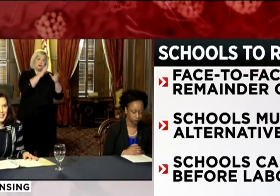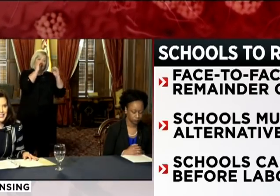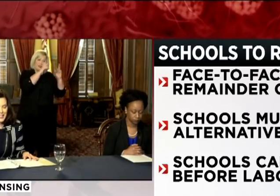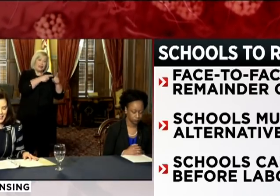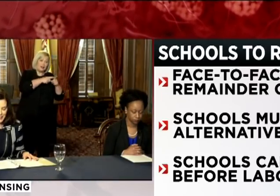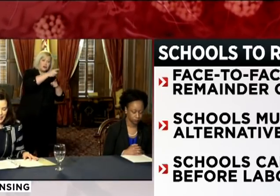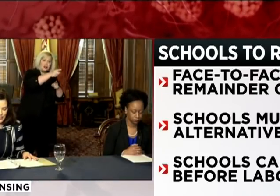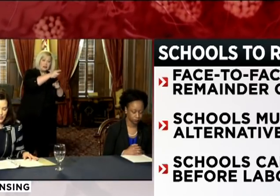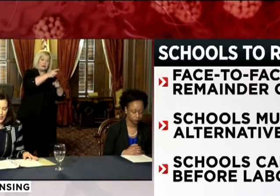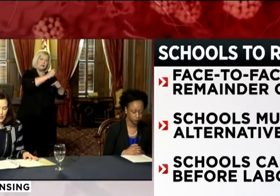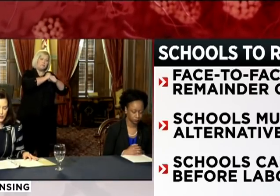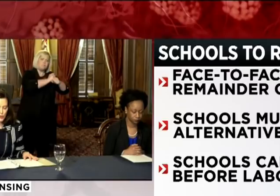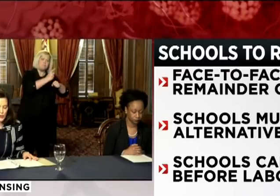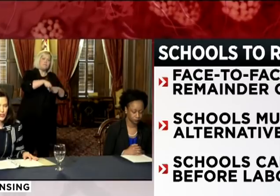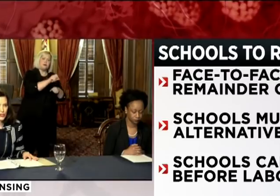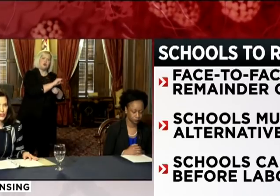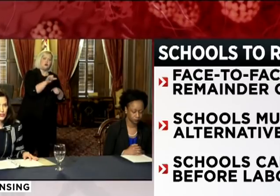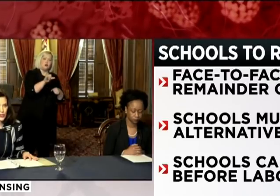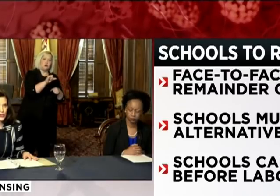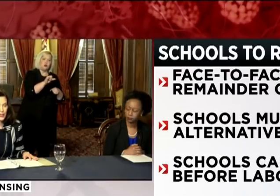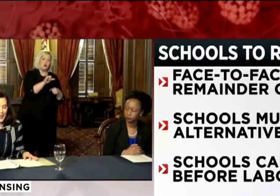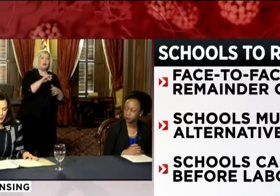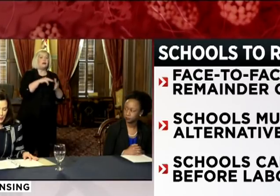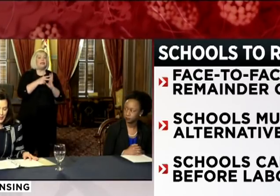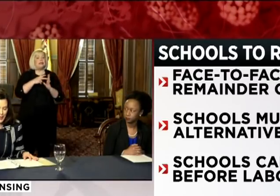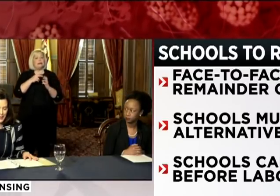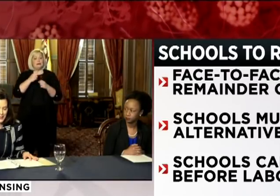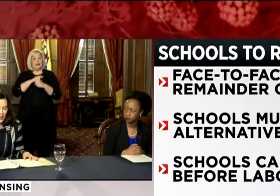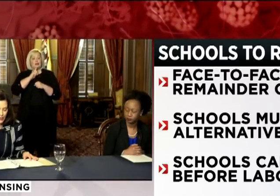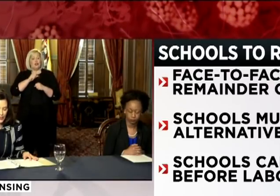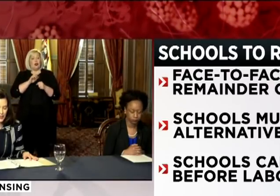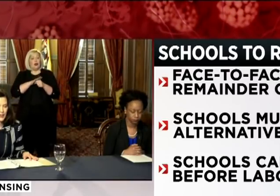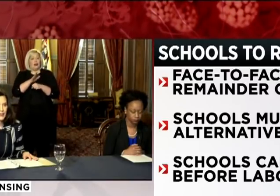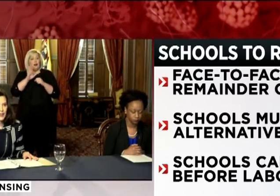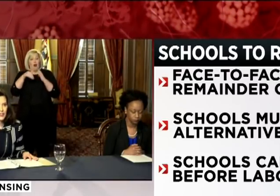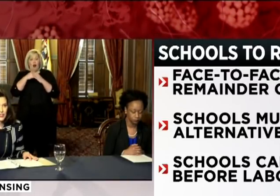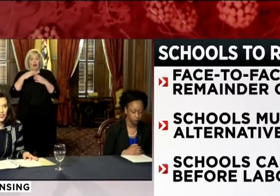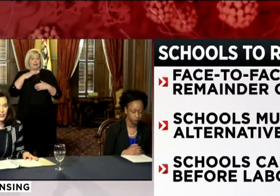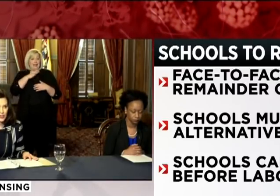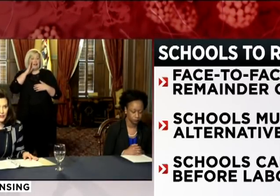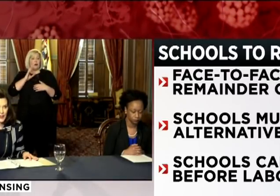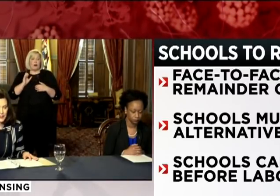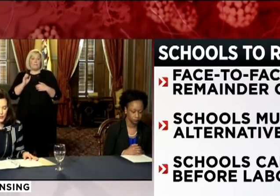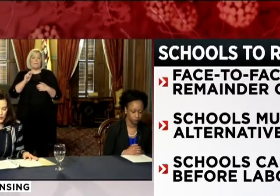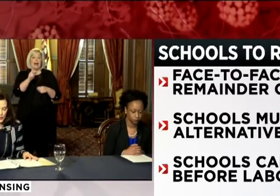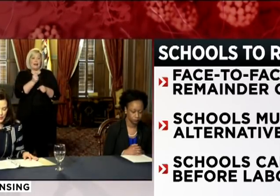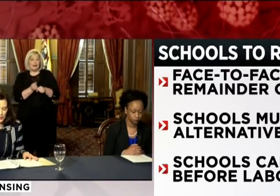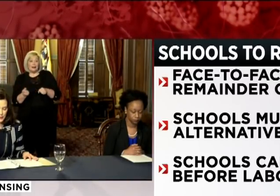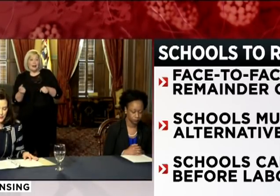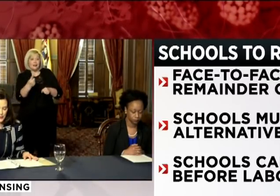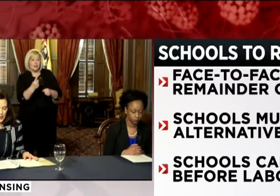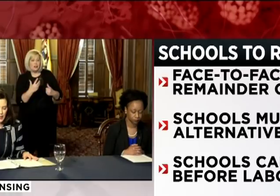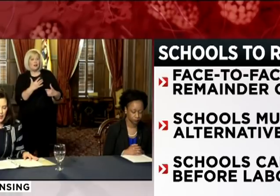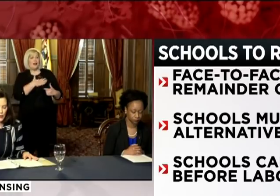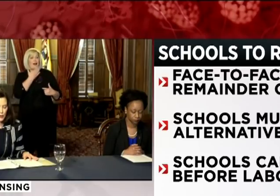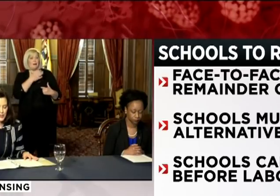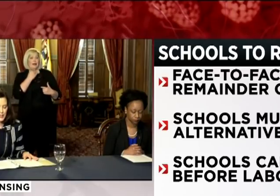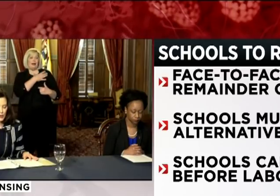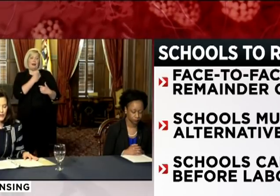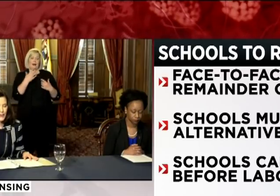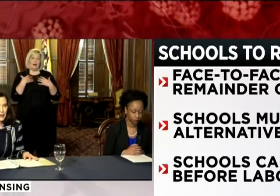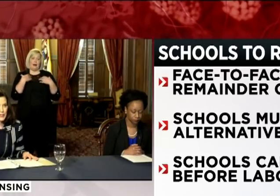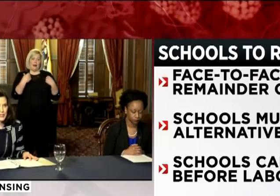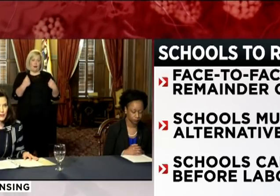ensure more kids and educators will return to school happy and healthy at the start of next school year. It